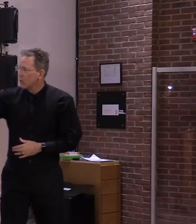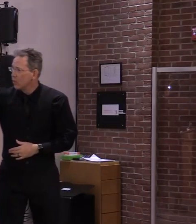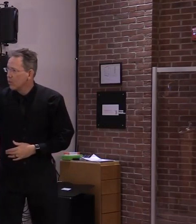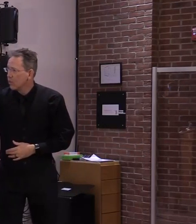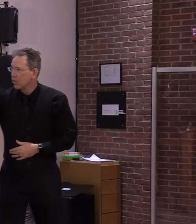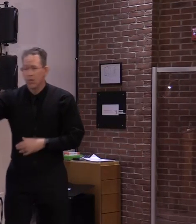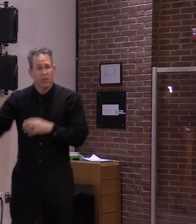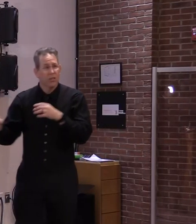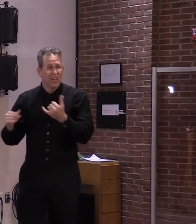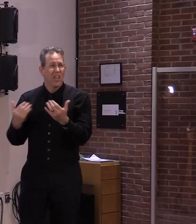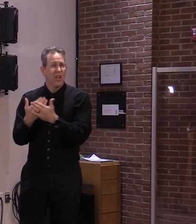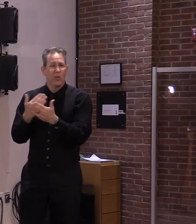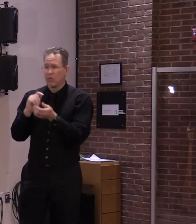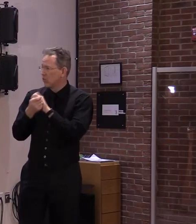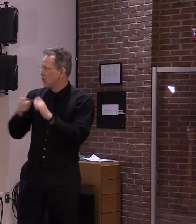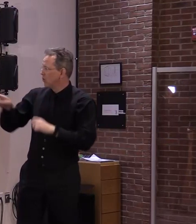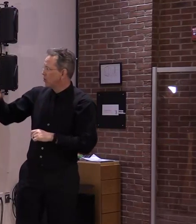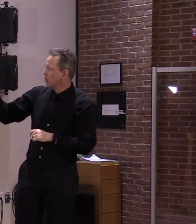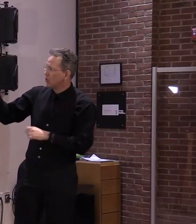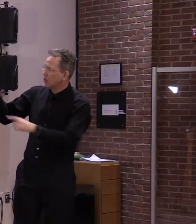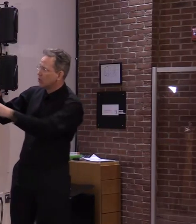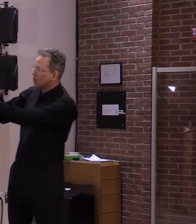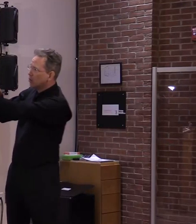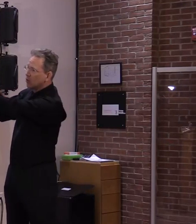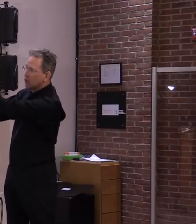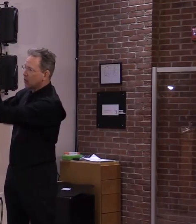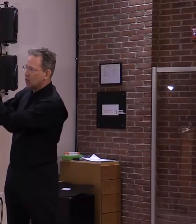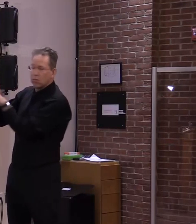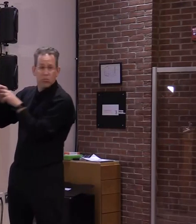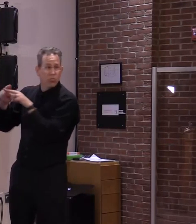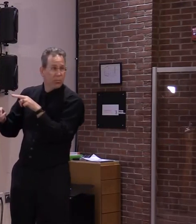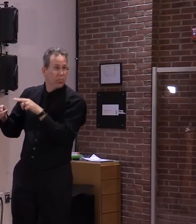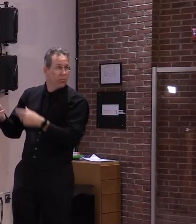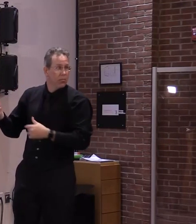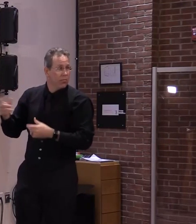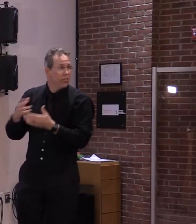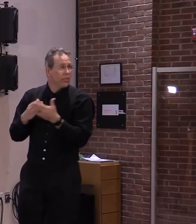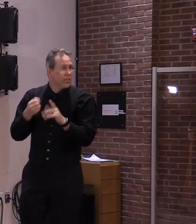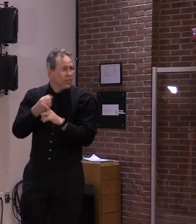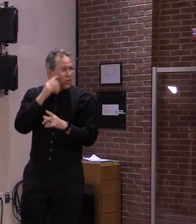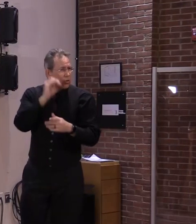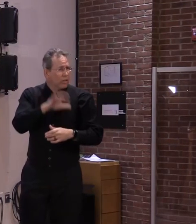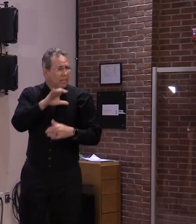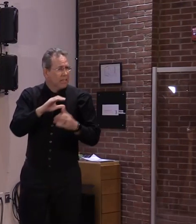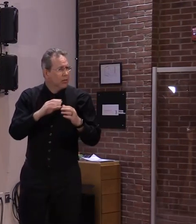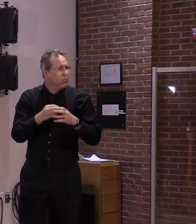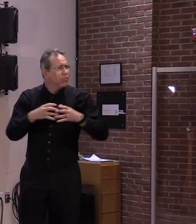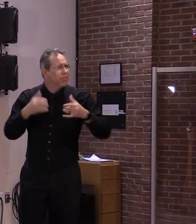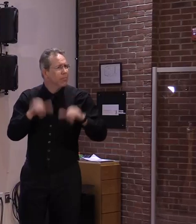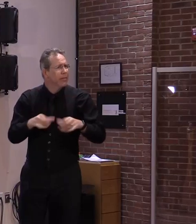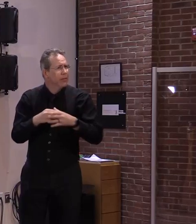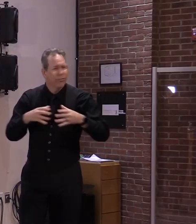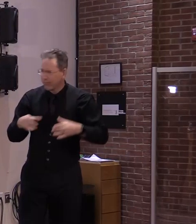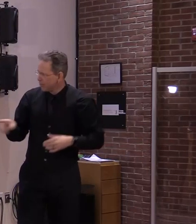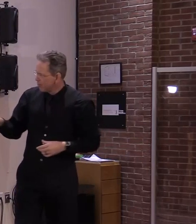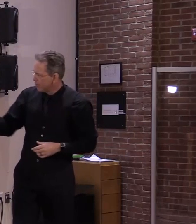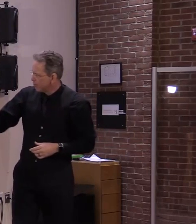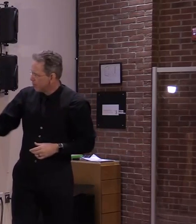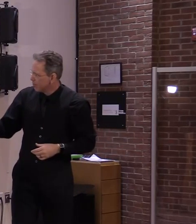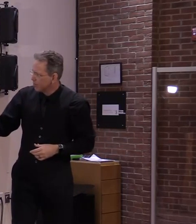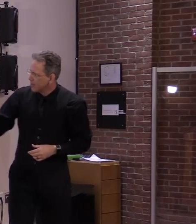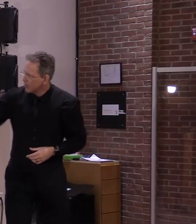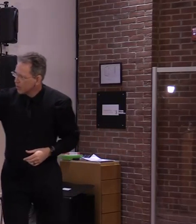region that have seen their cases worsening, particularly in the New York metro area, as well as